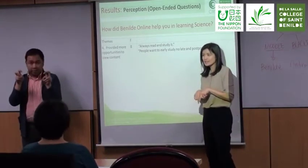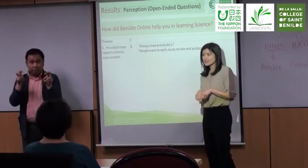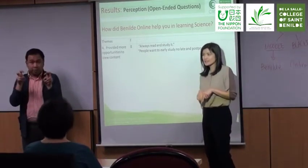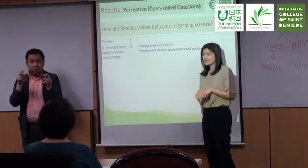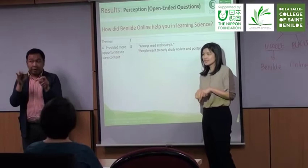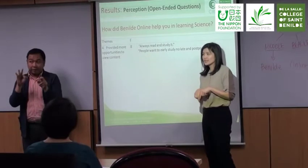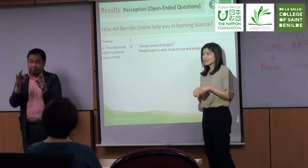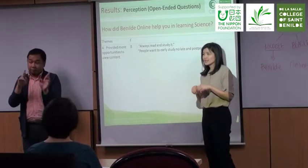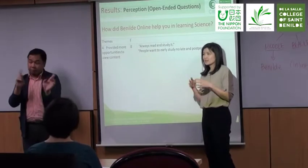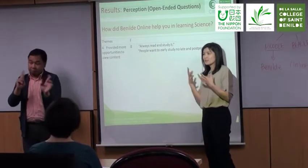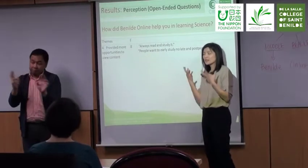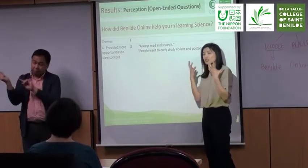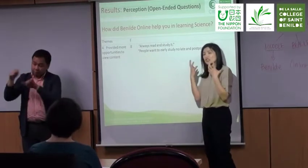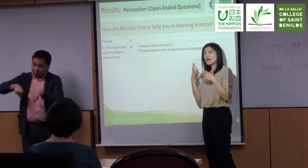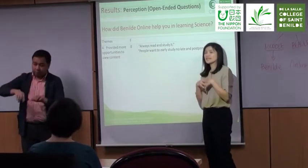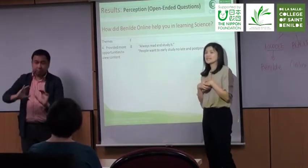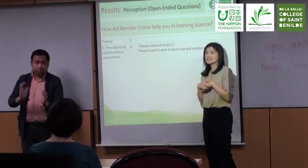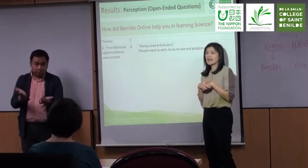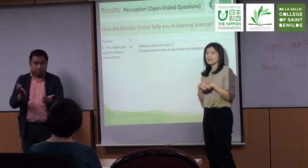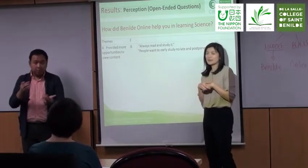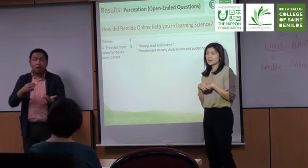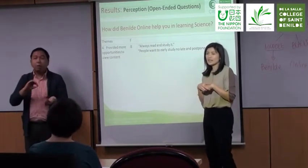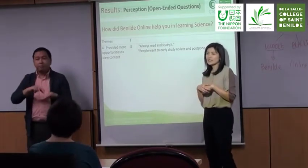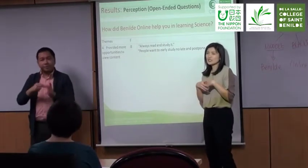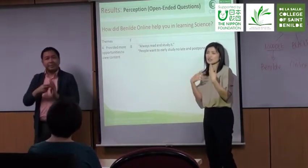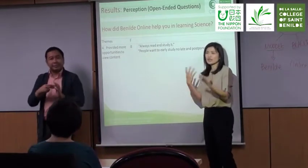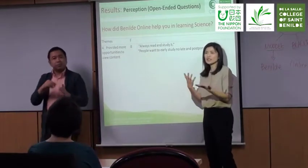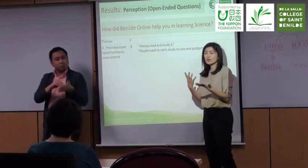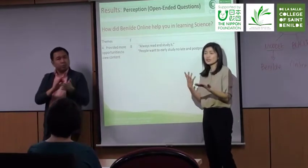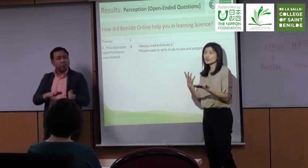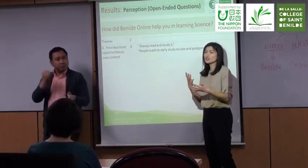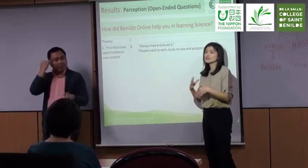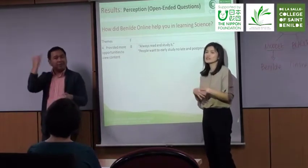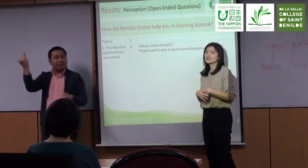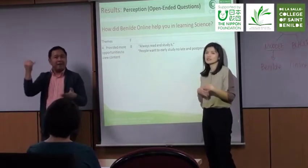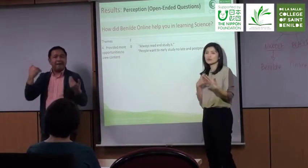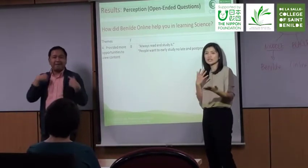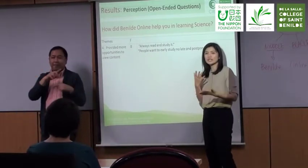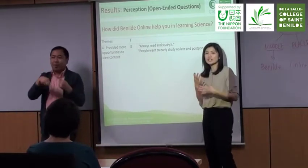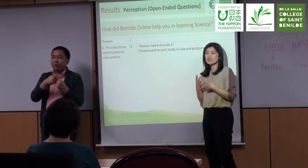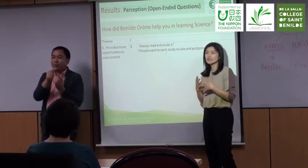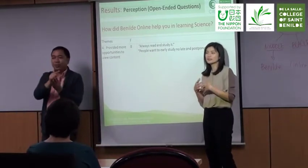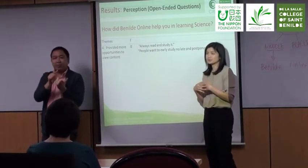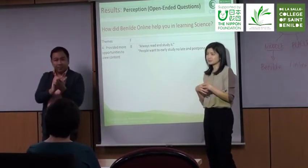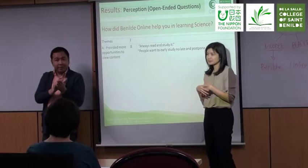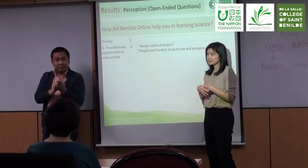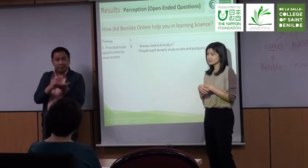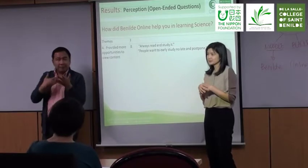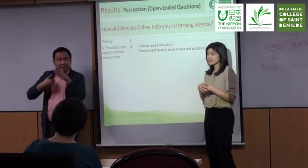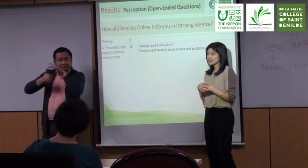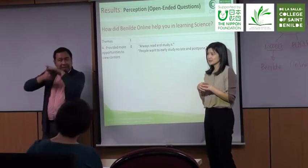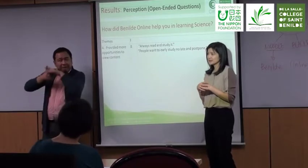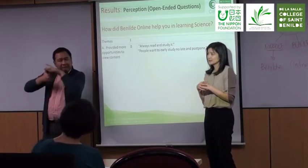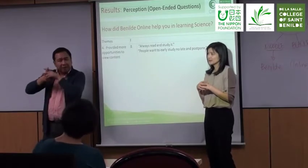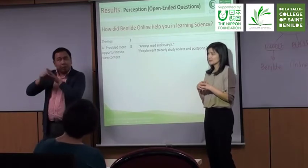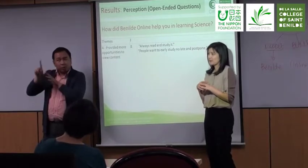to class, meron siyang idea. And then she has ready questions, it is more engaging.